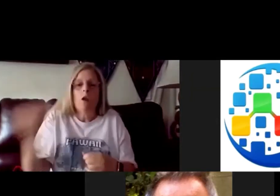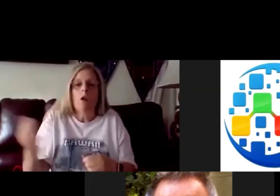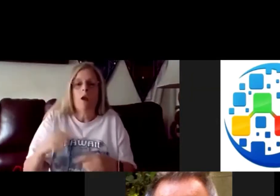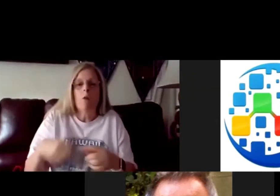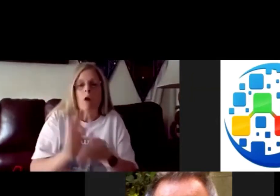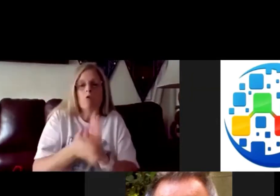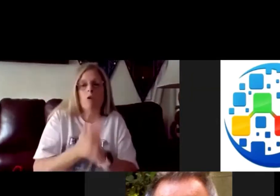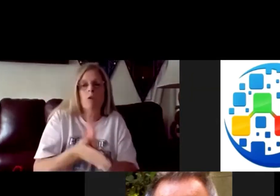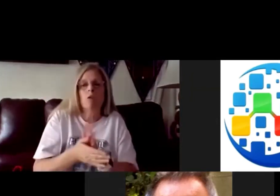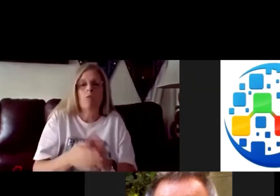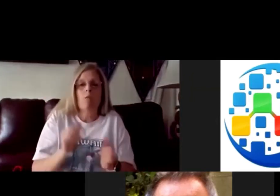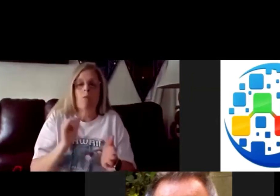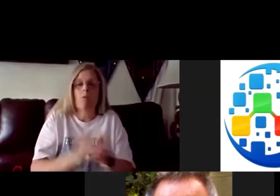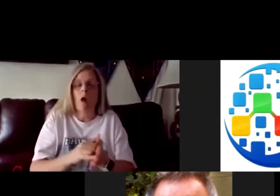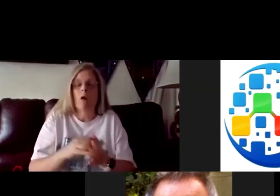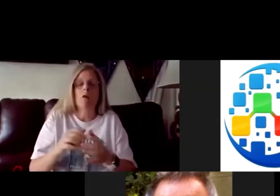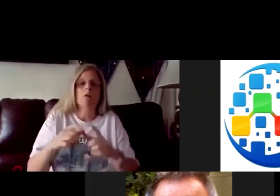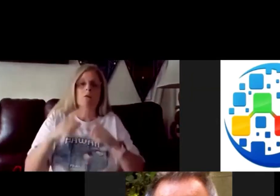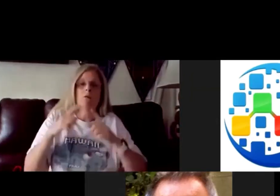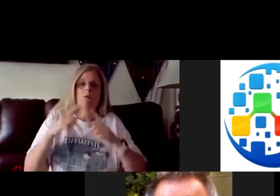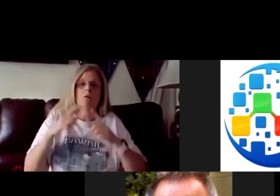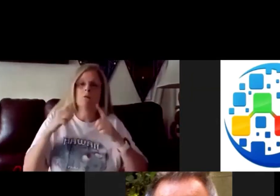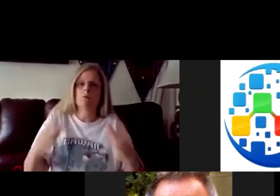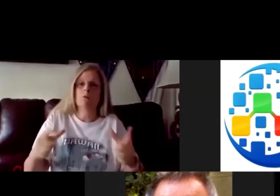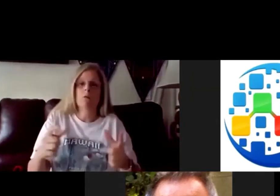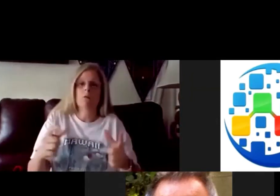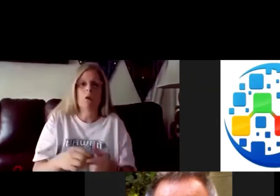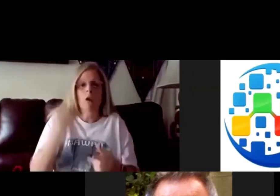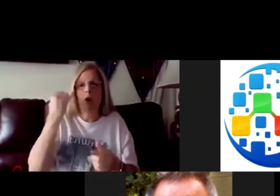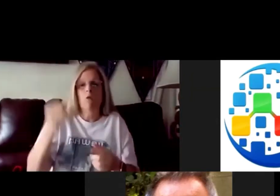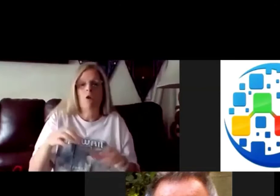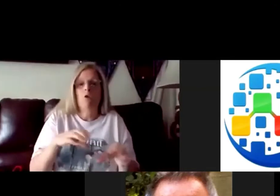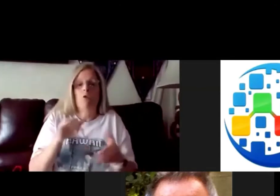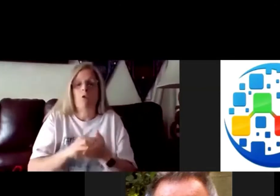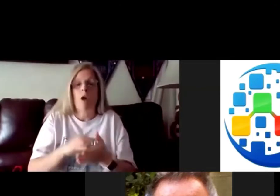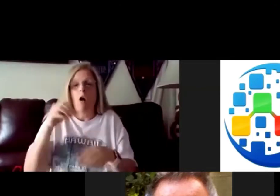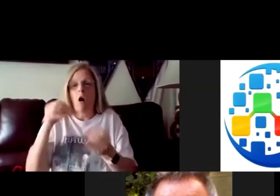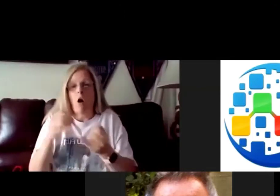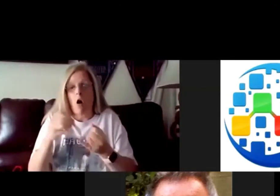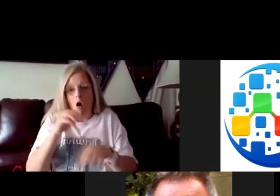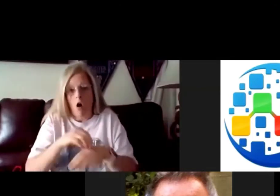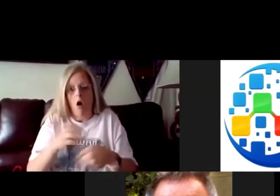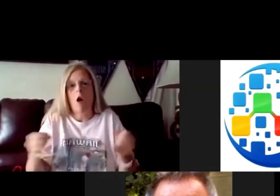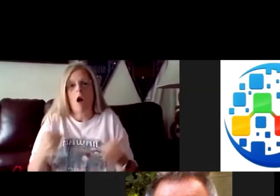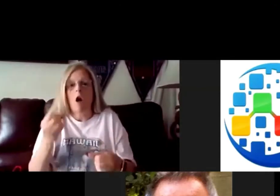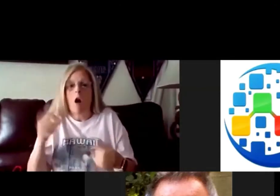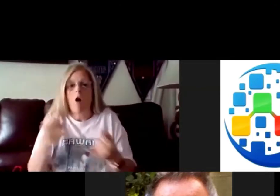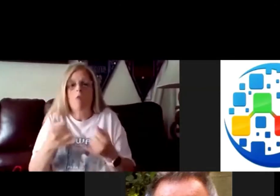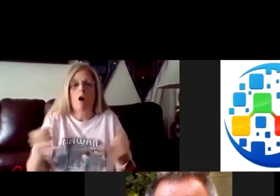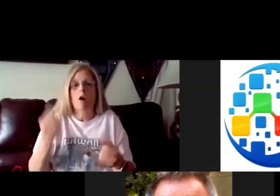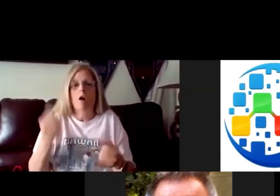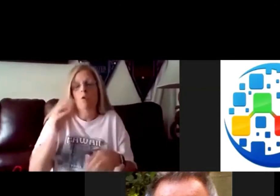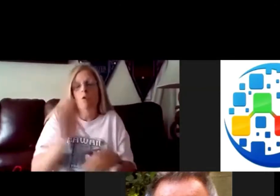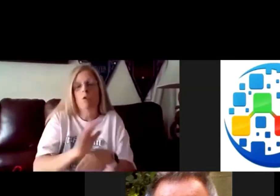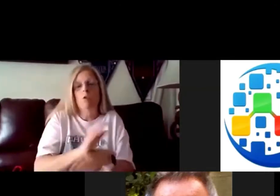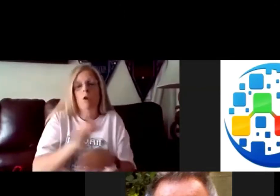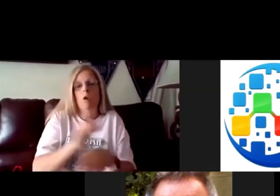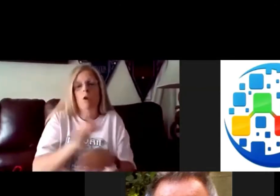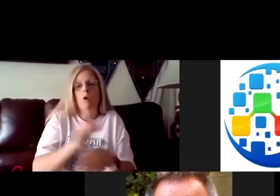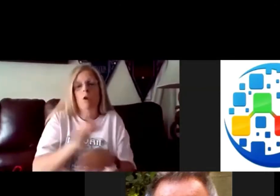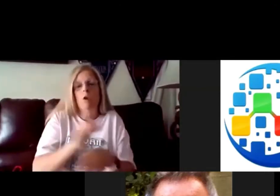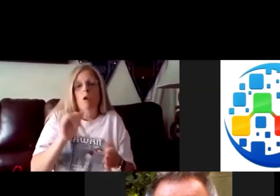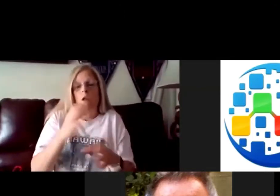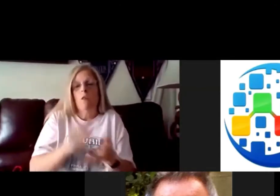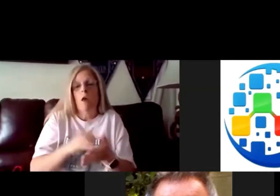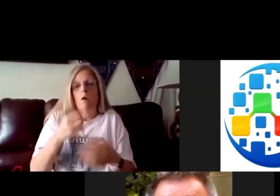is extraordinary. If you can do that online, offline, it doesn't matter. If you're in business and you can get that many eyes in front of what